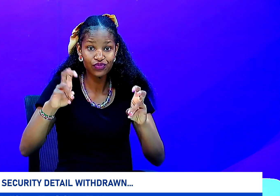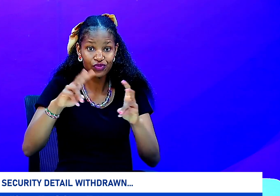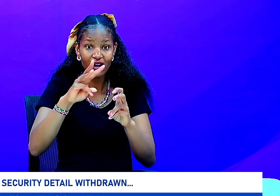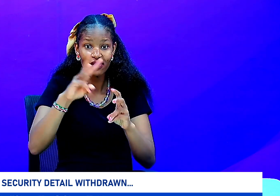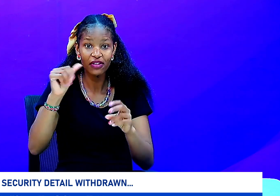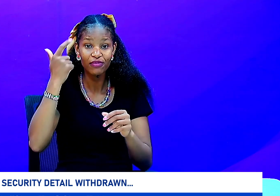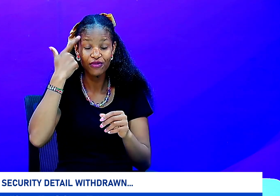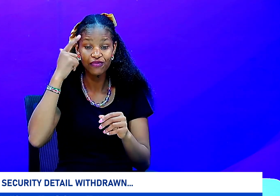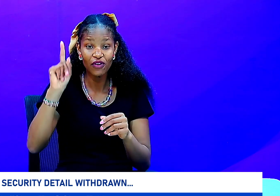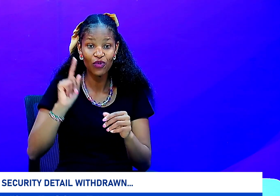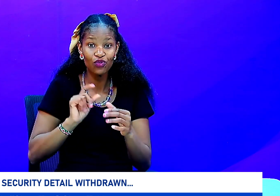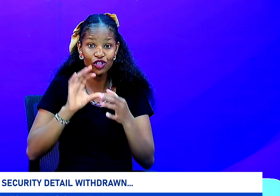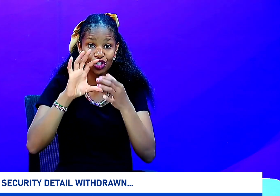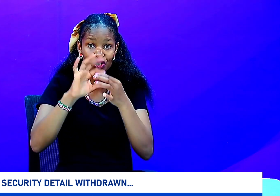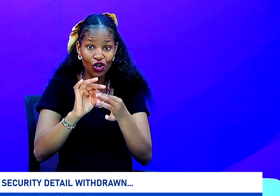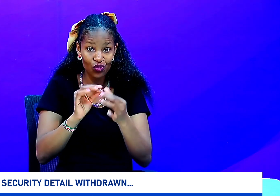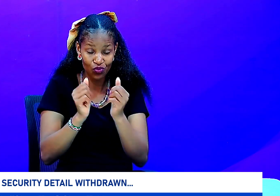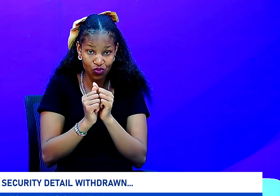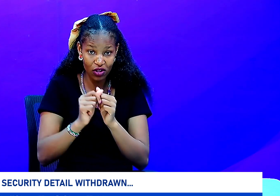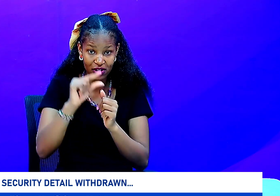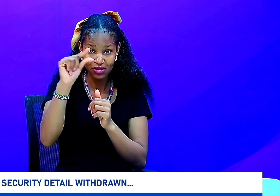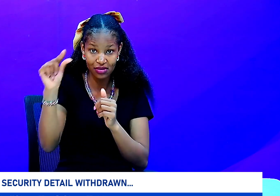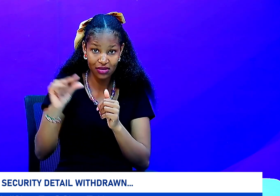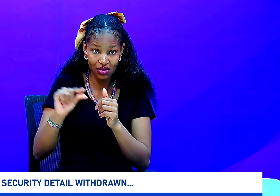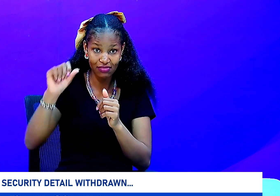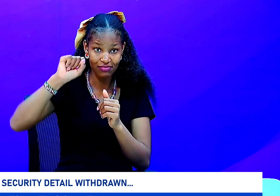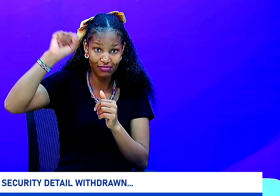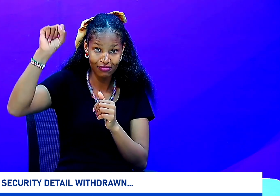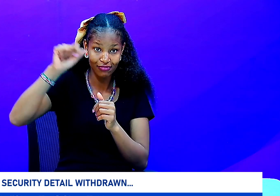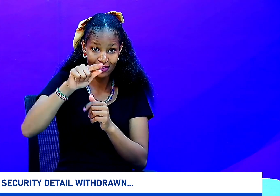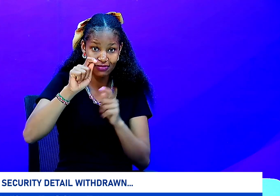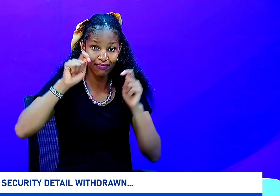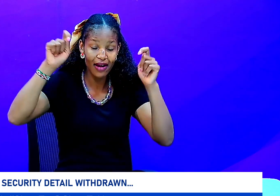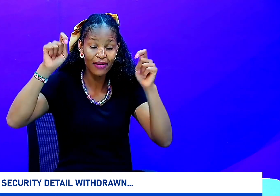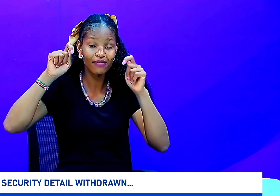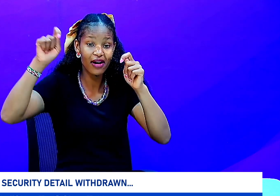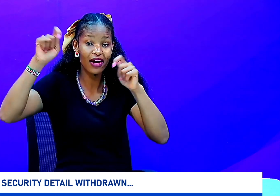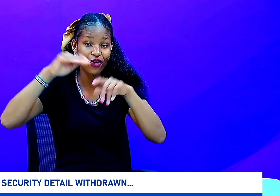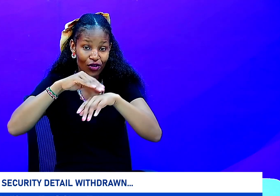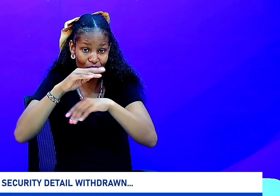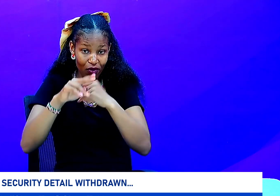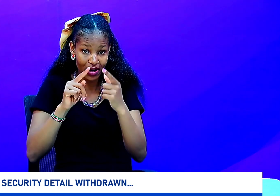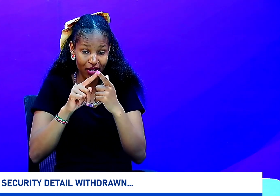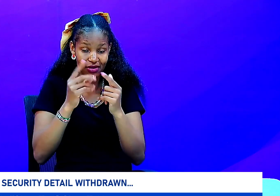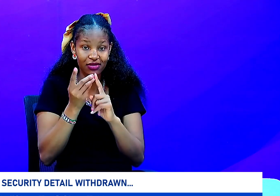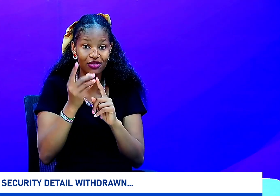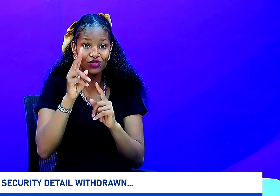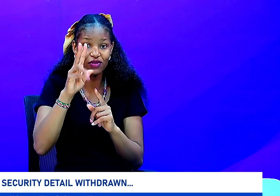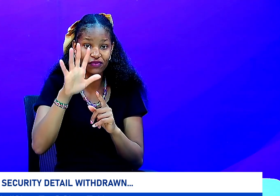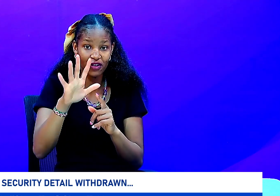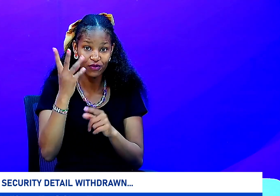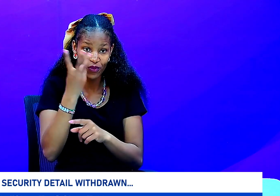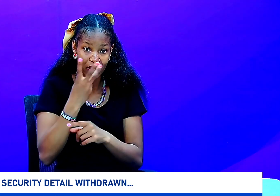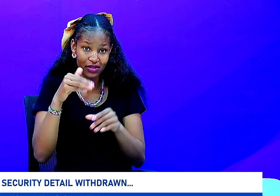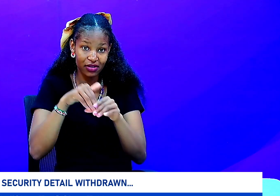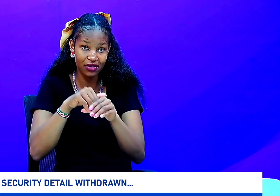He has further accused the government of intimidating him for joining the Gen Z's protesters on